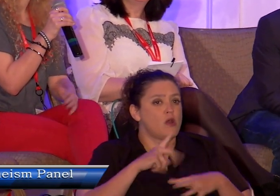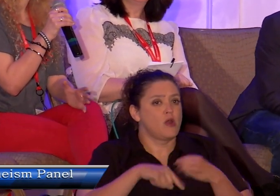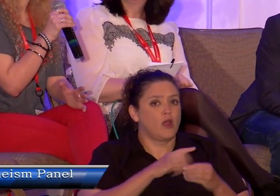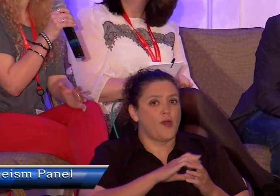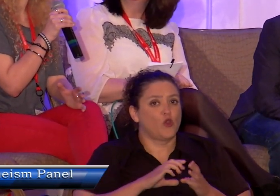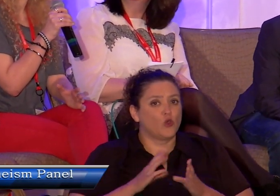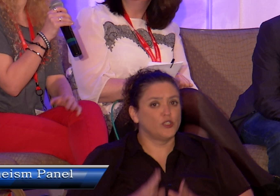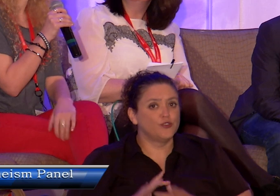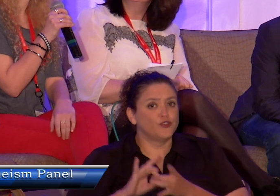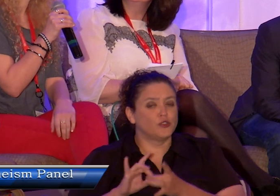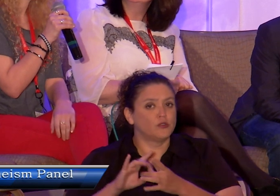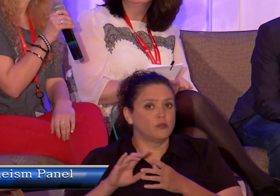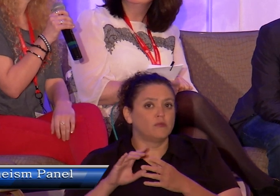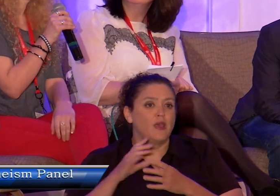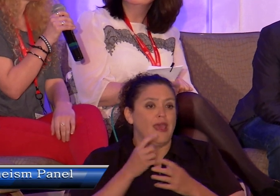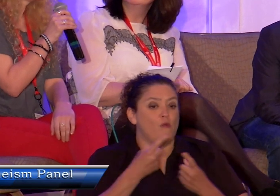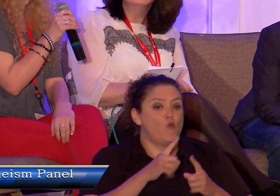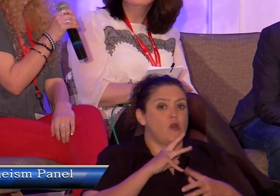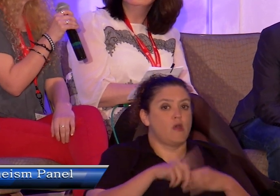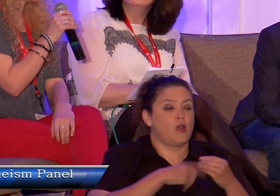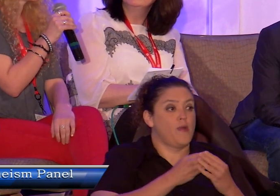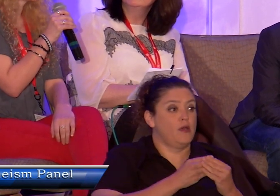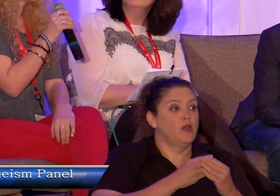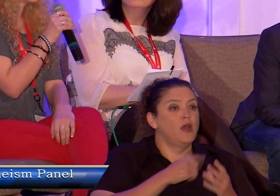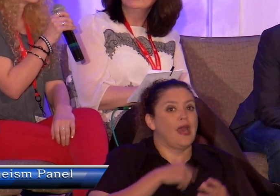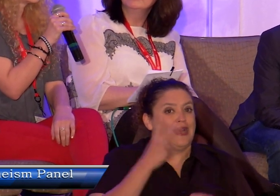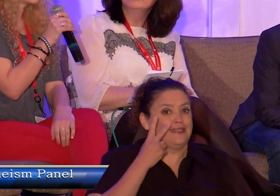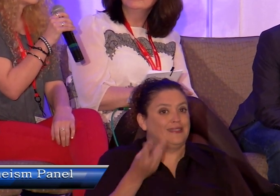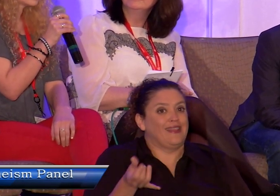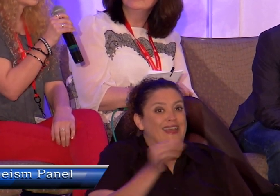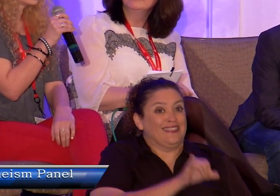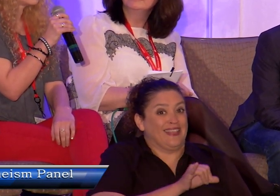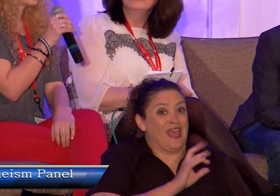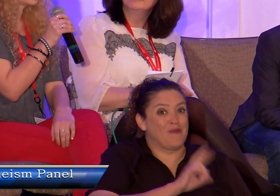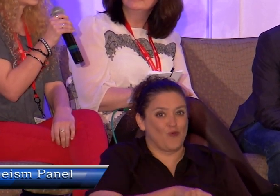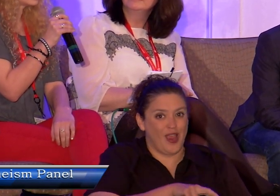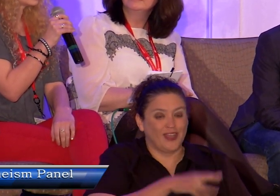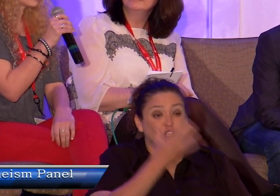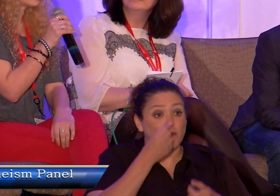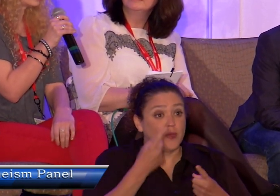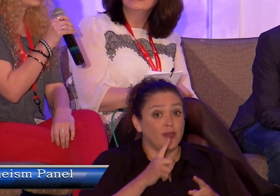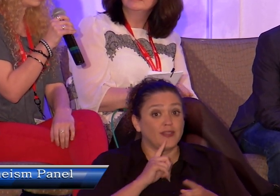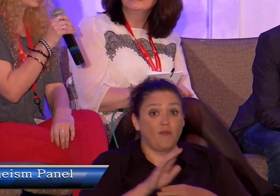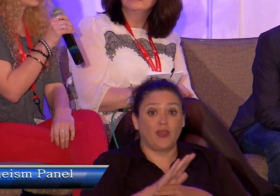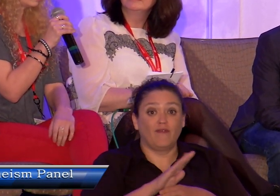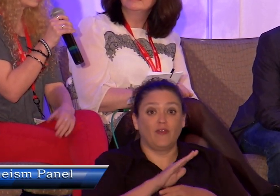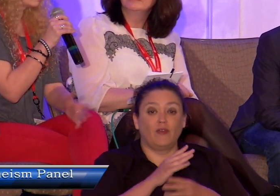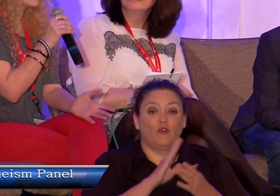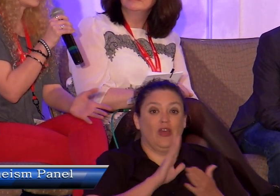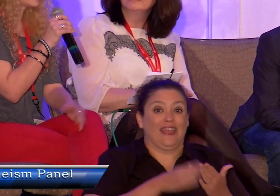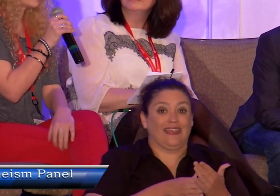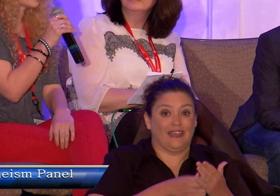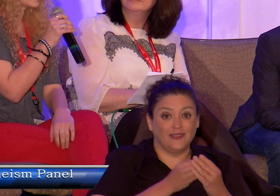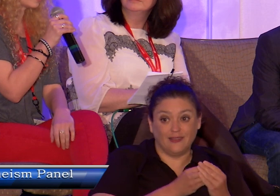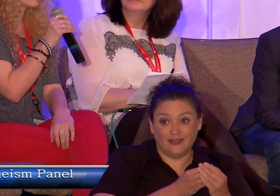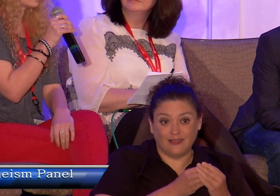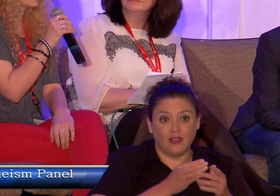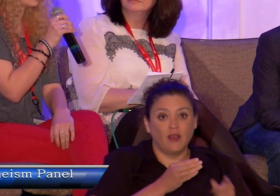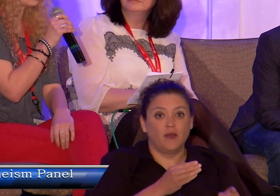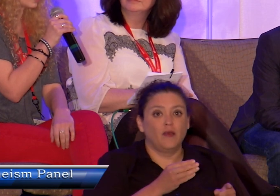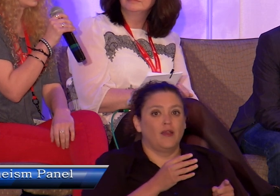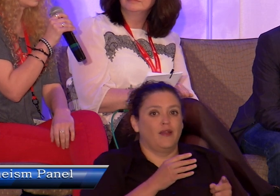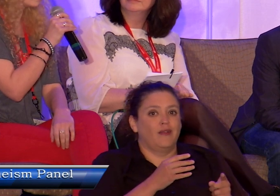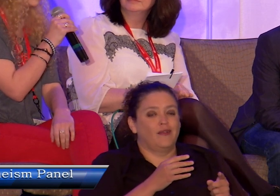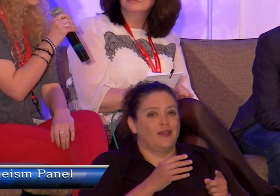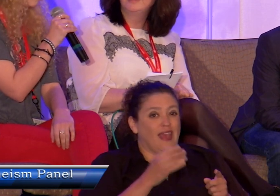And when I talk about Islam, I can see the same reaction. Because if I make a video against Islam and I don't get at least 5 death threats, I'm